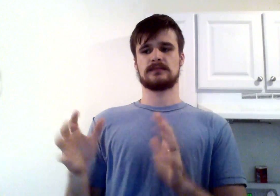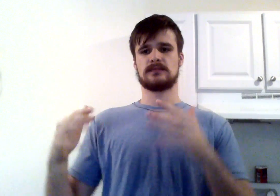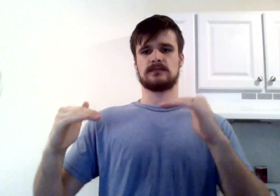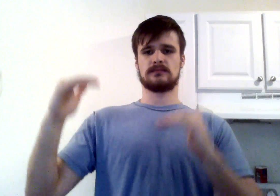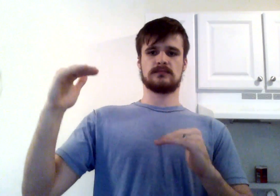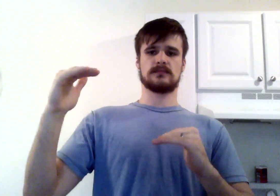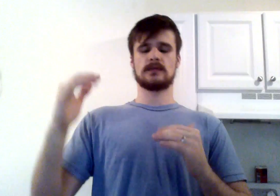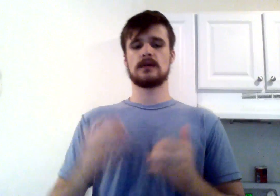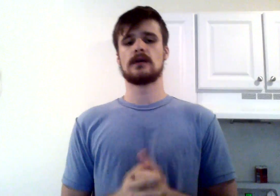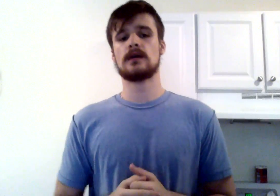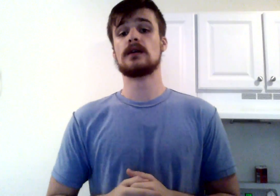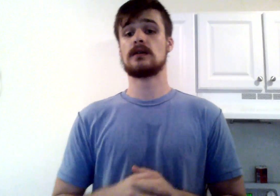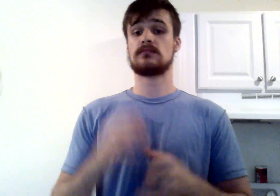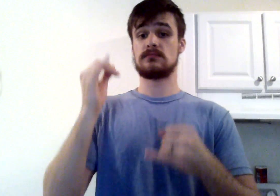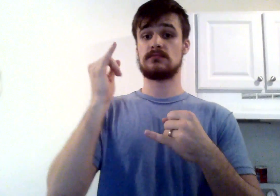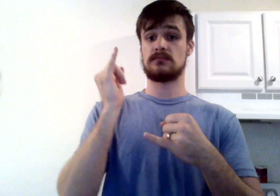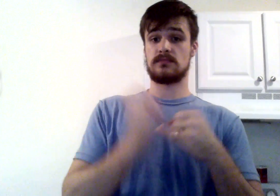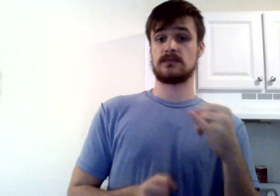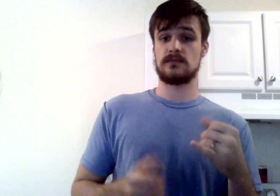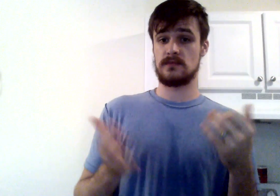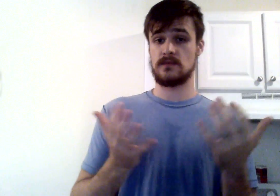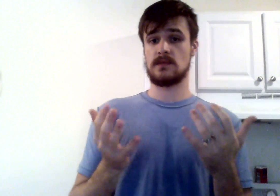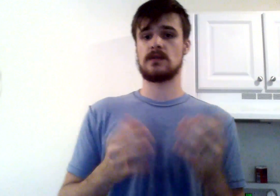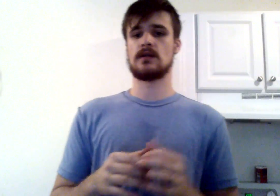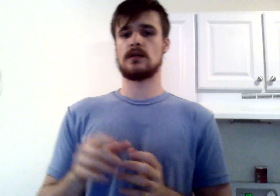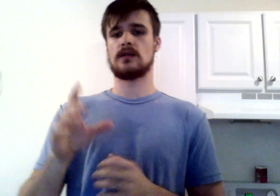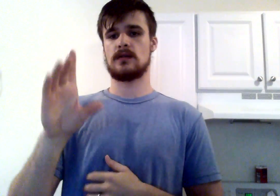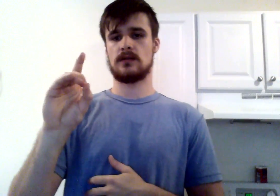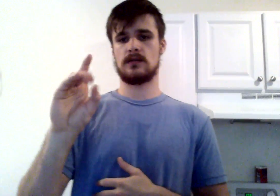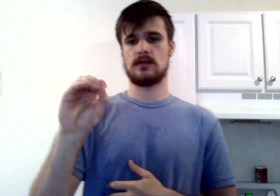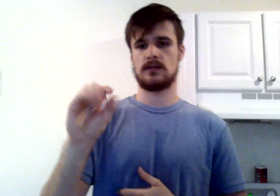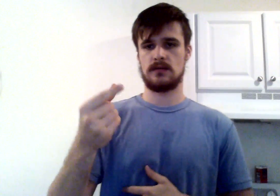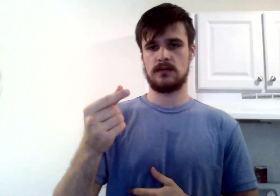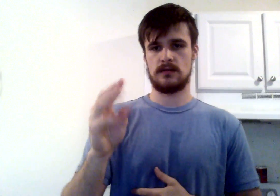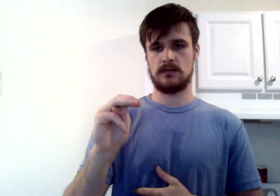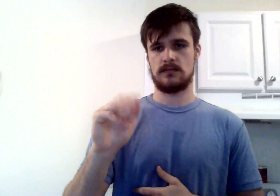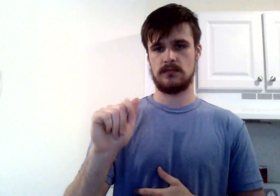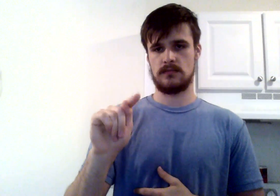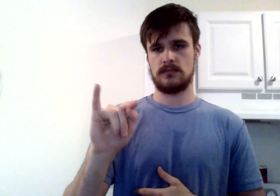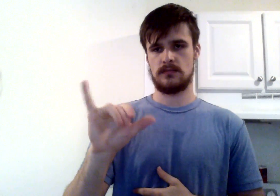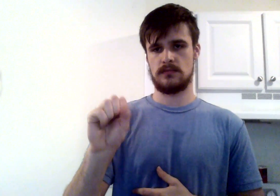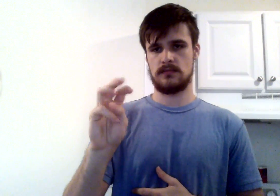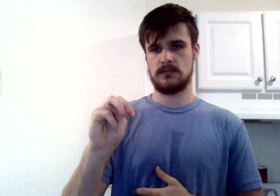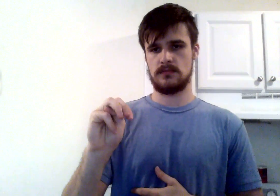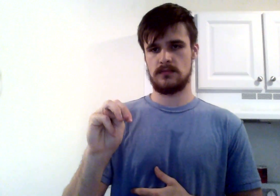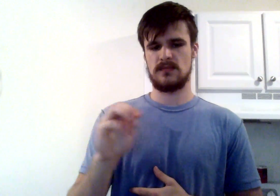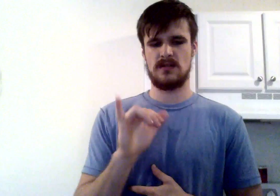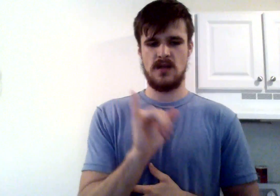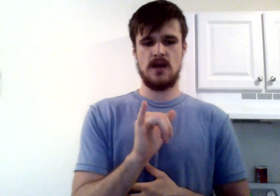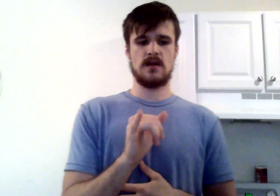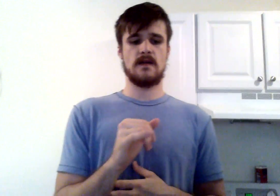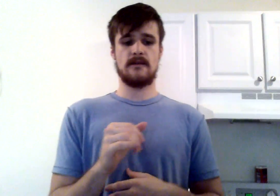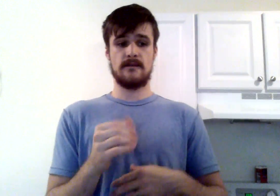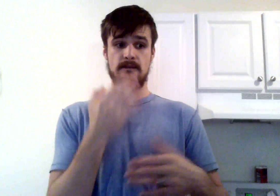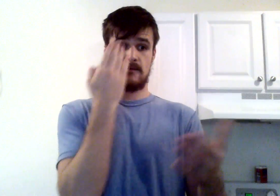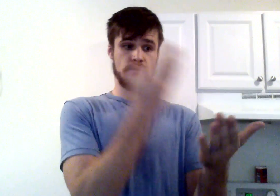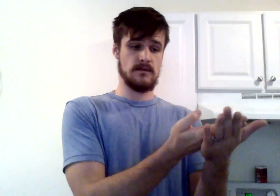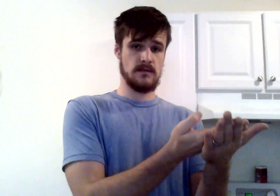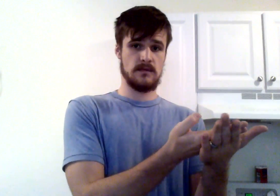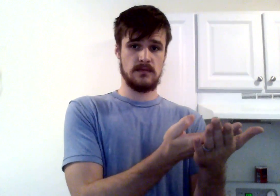finally, dogmatism. The confusion of facts with opinions. When those two things get